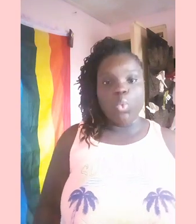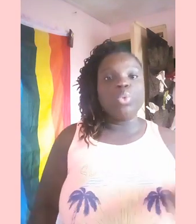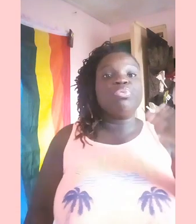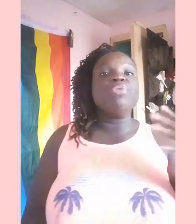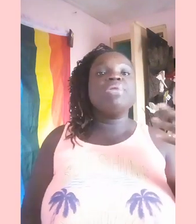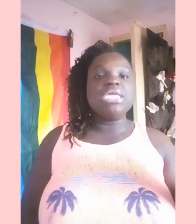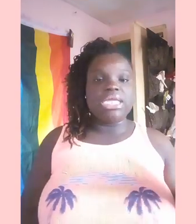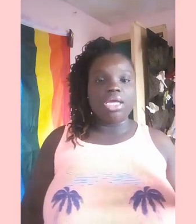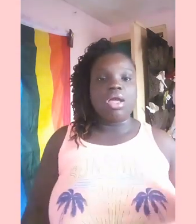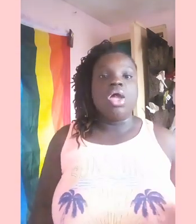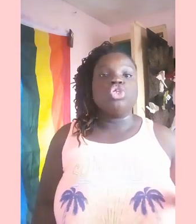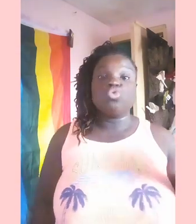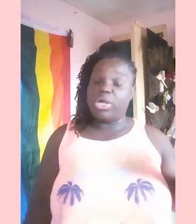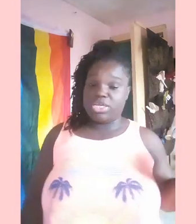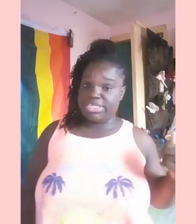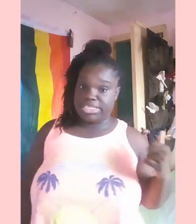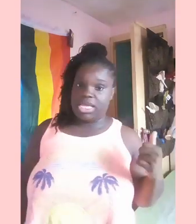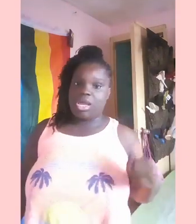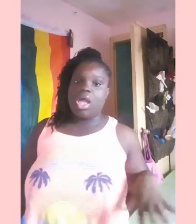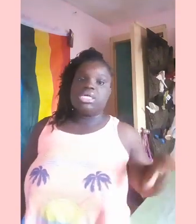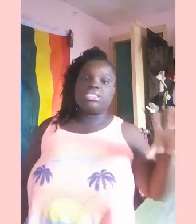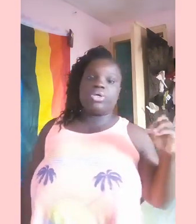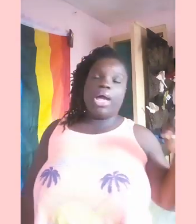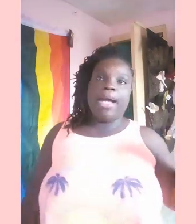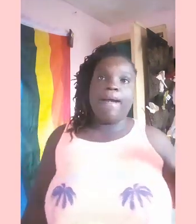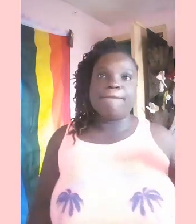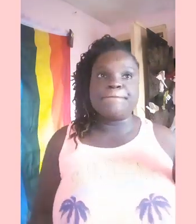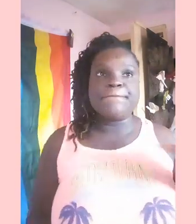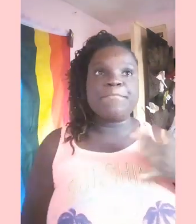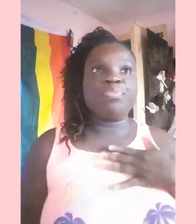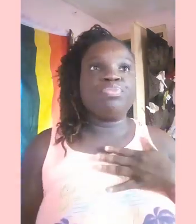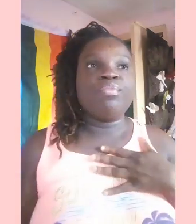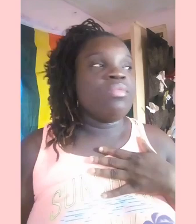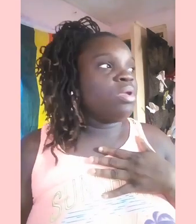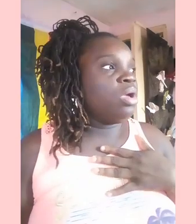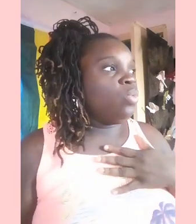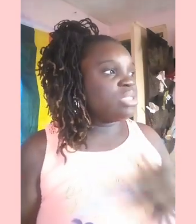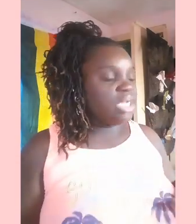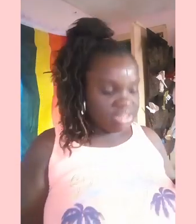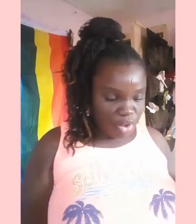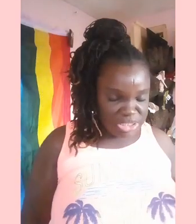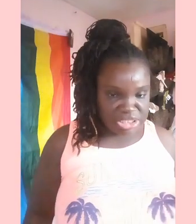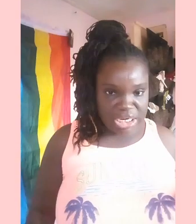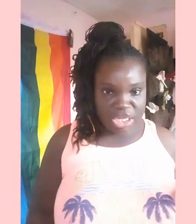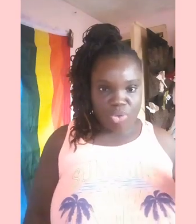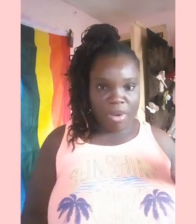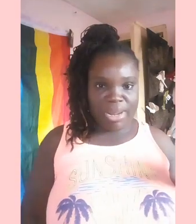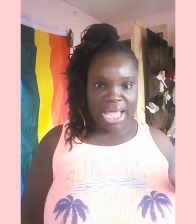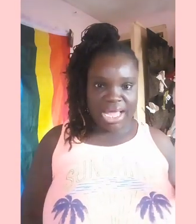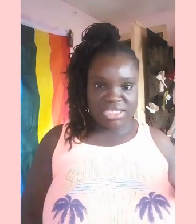would bring meaning to what they're saying. So what's another question that you could probably ask,